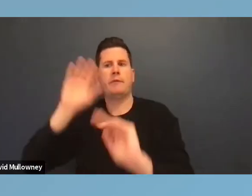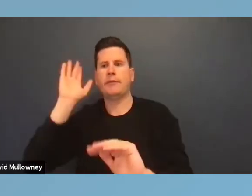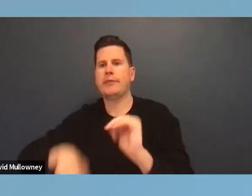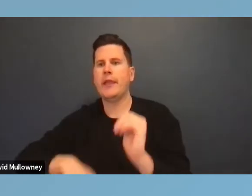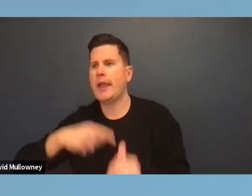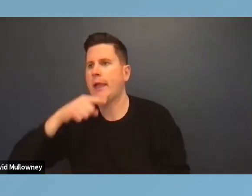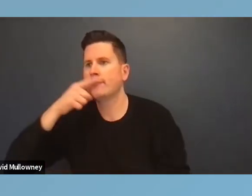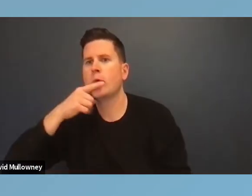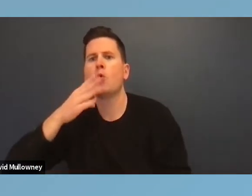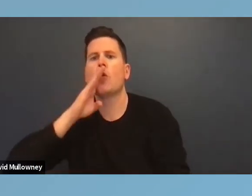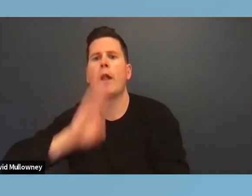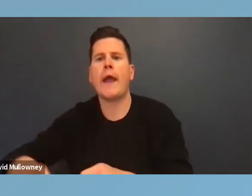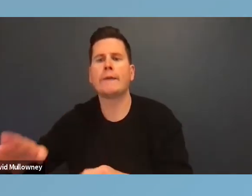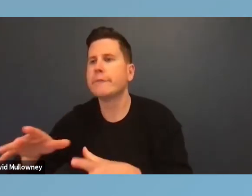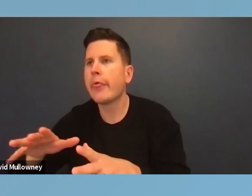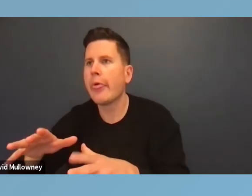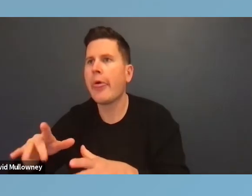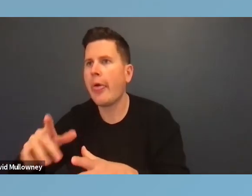ASL as their L1,